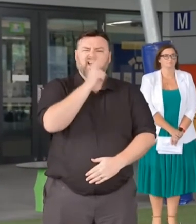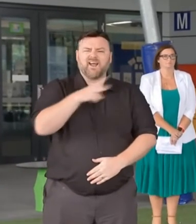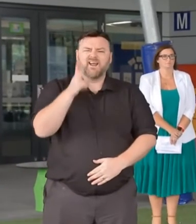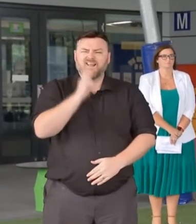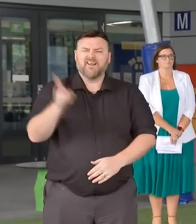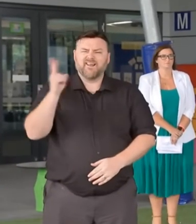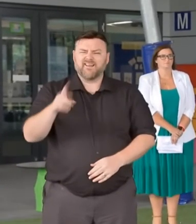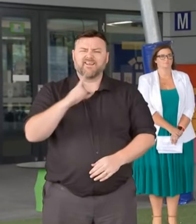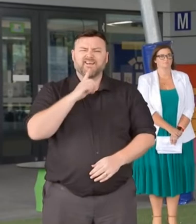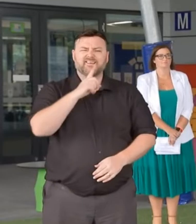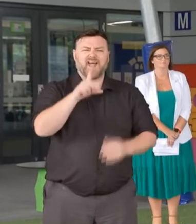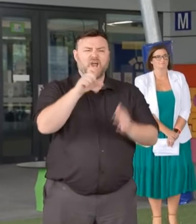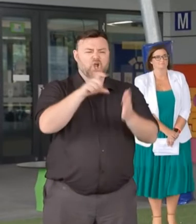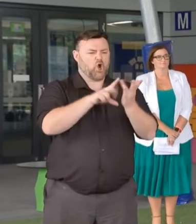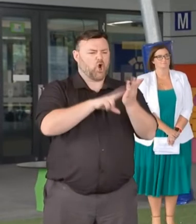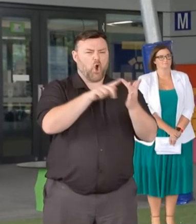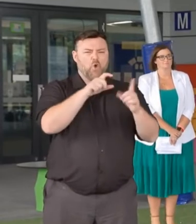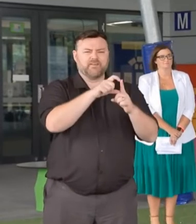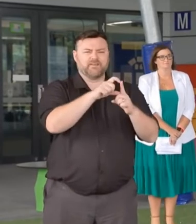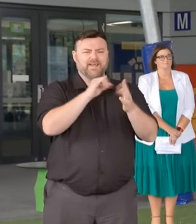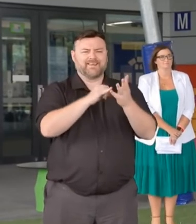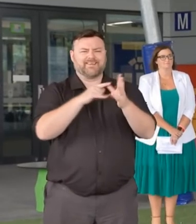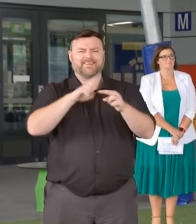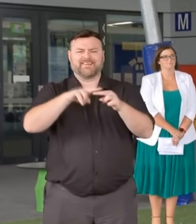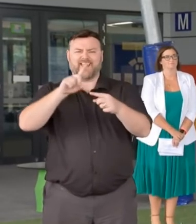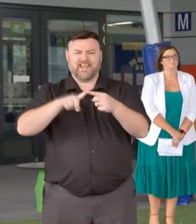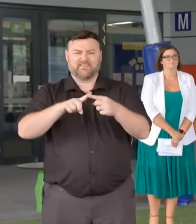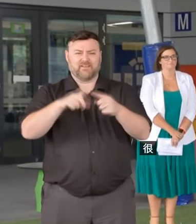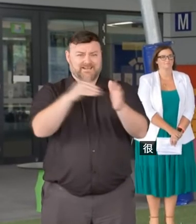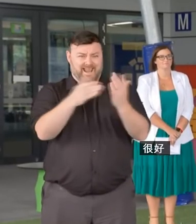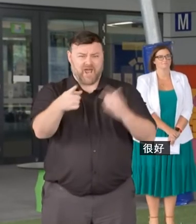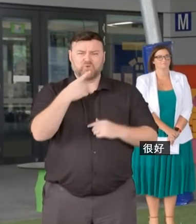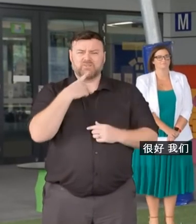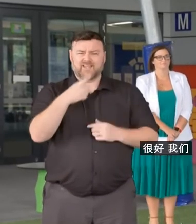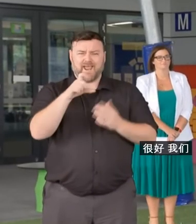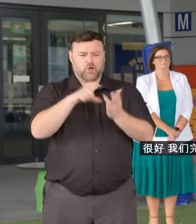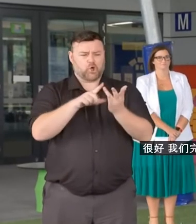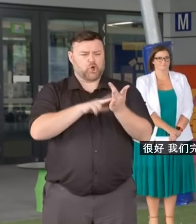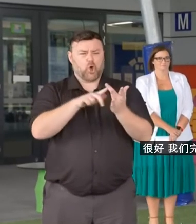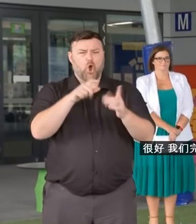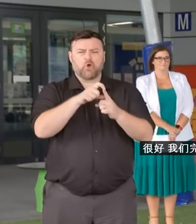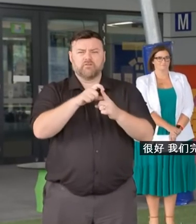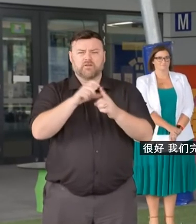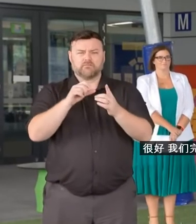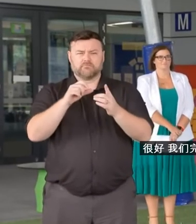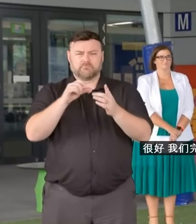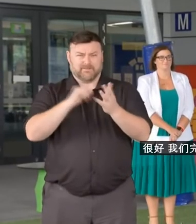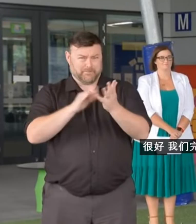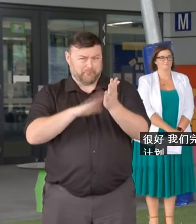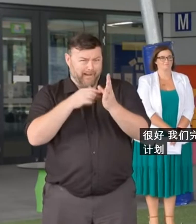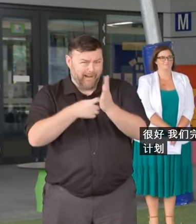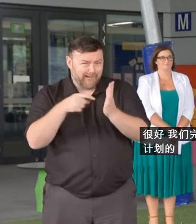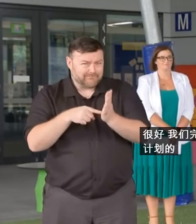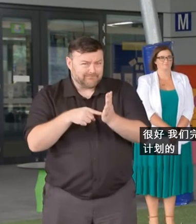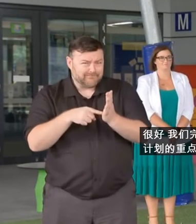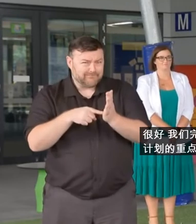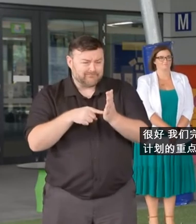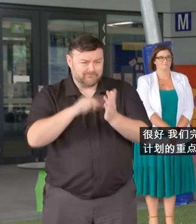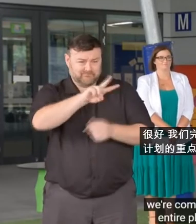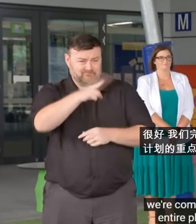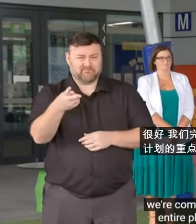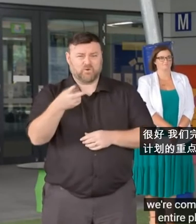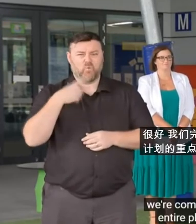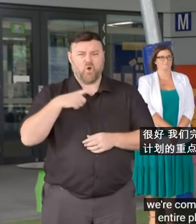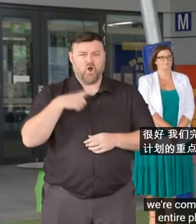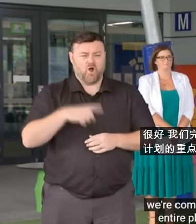them COVID smart plans. Is that an admission that it's not going to go? Well, we're completely focused. The entire plan is focused